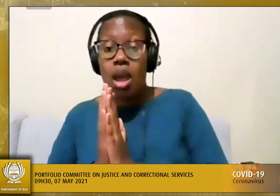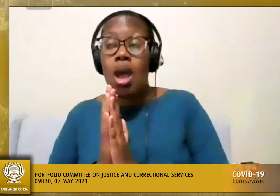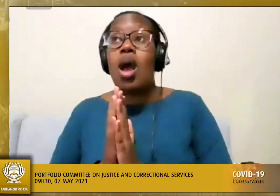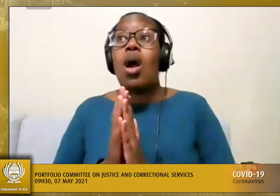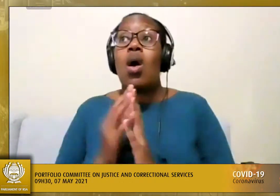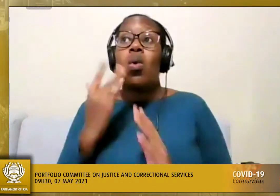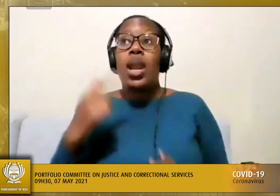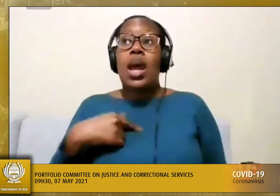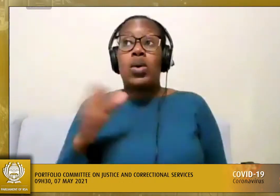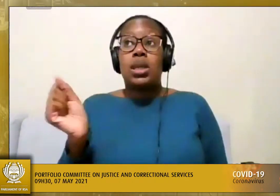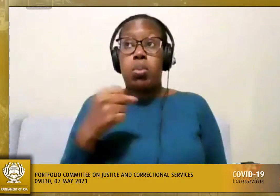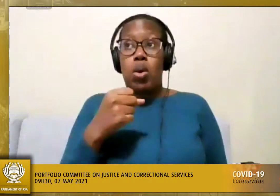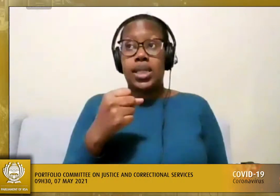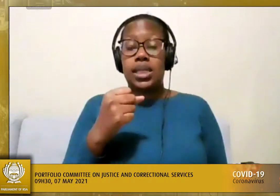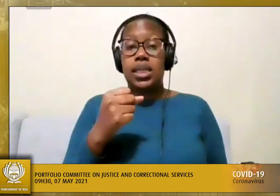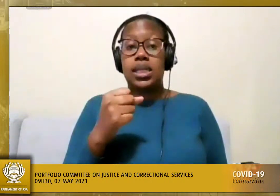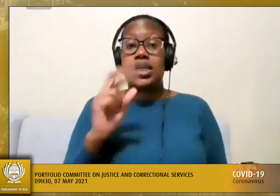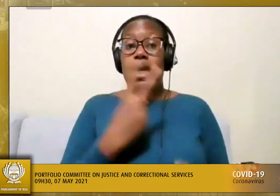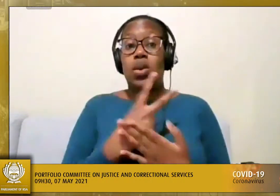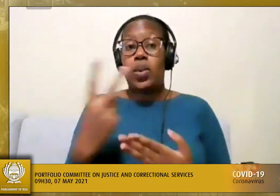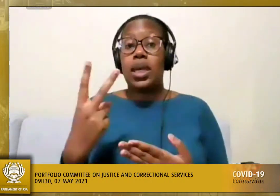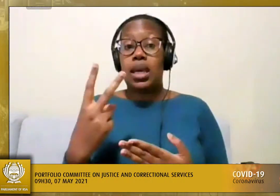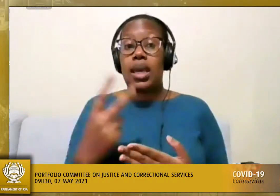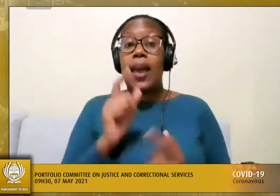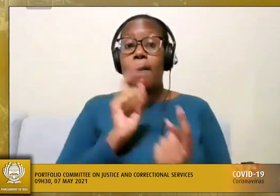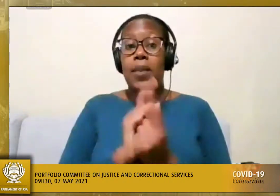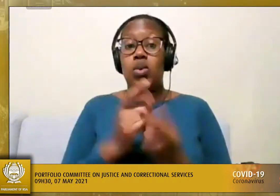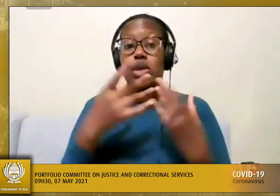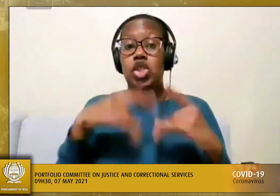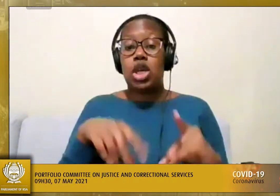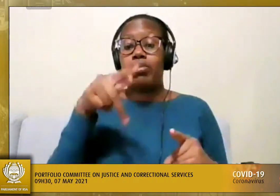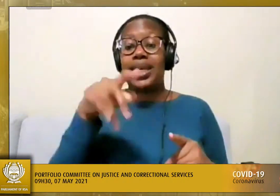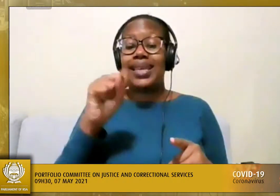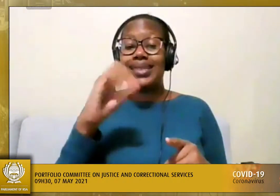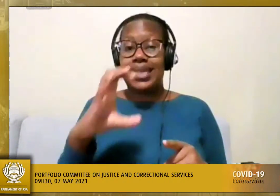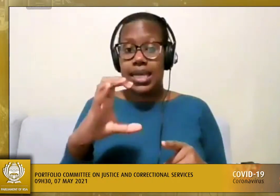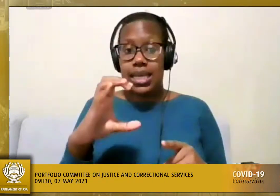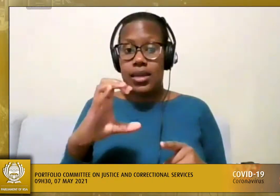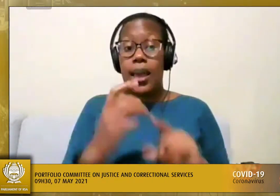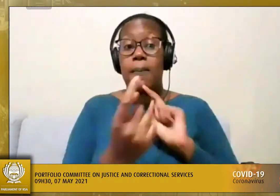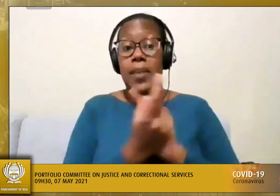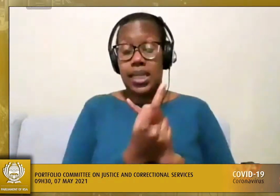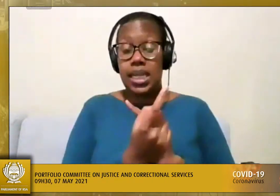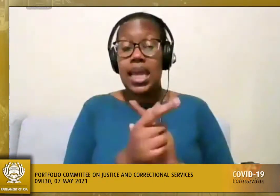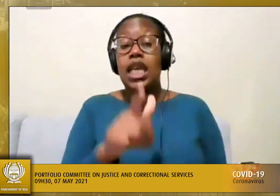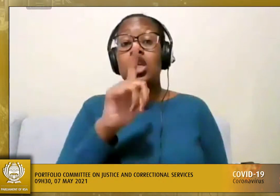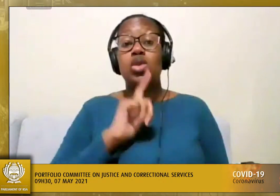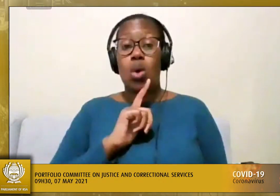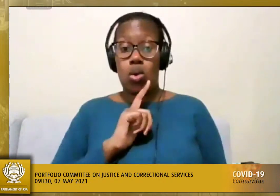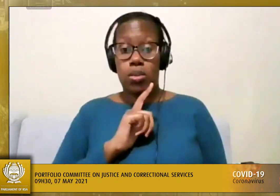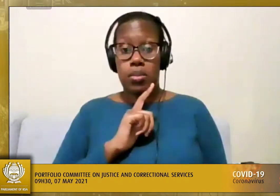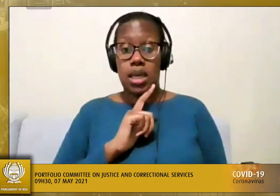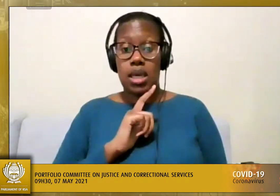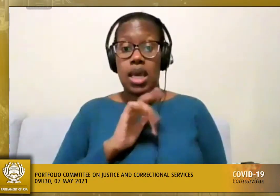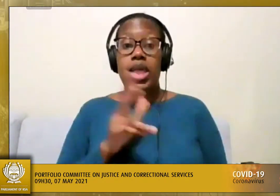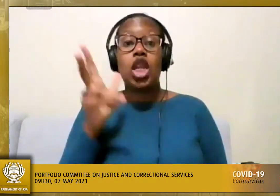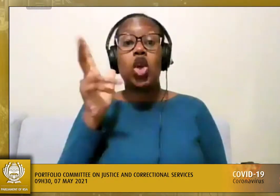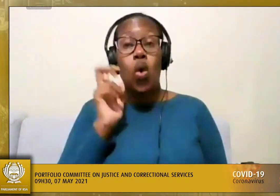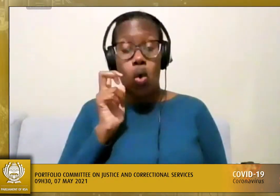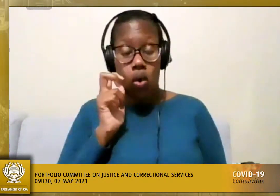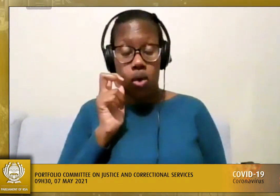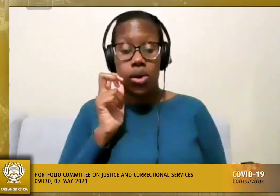my appointment the second week I met with the chairperson of the Public Service Commission who told me that he heard that the commit